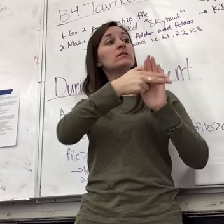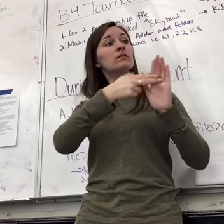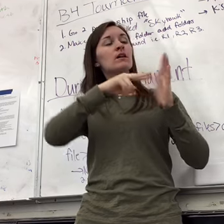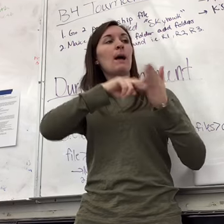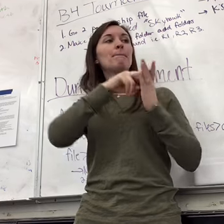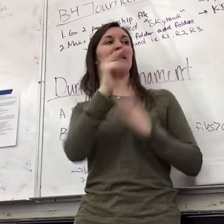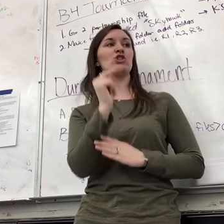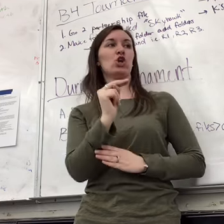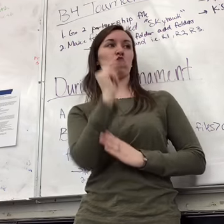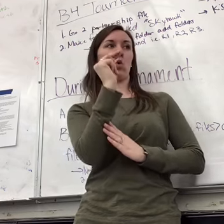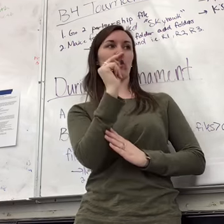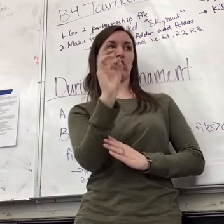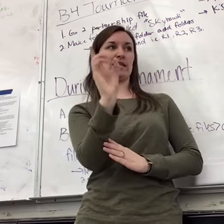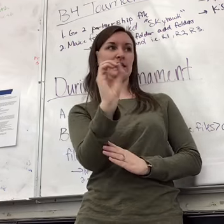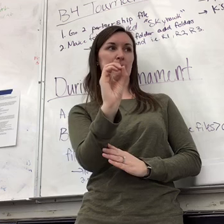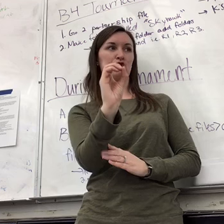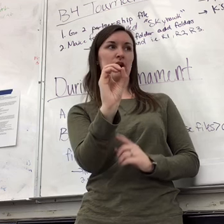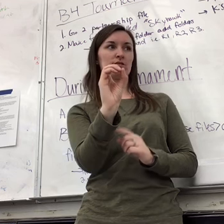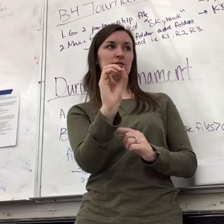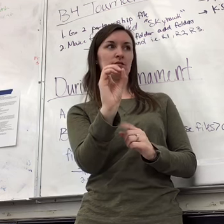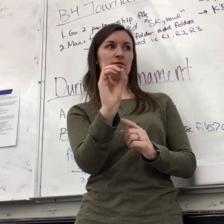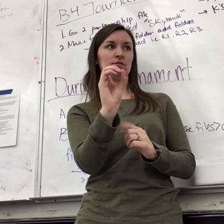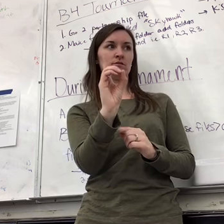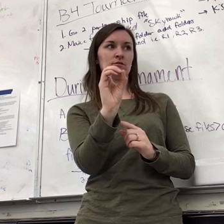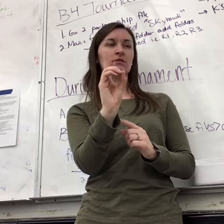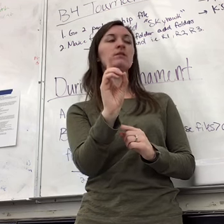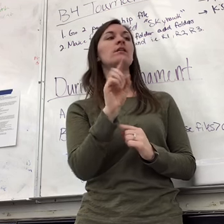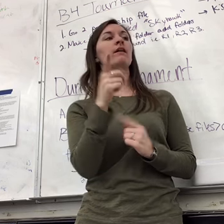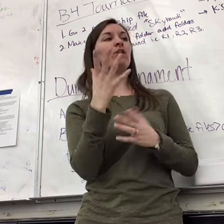immediate end to the war. They say it's not economical, it is not